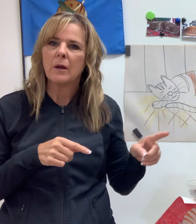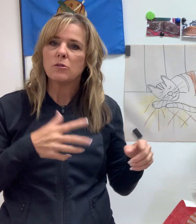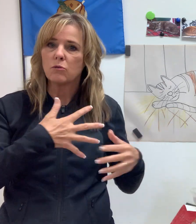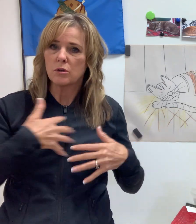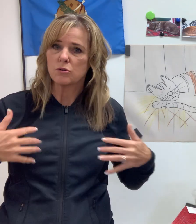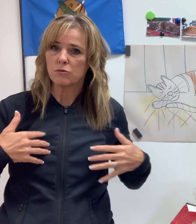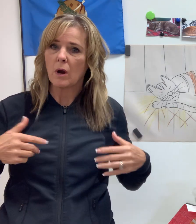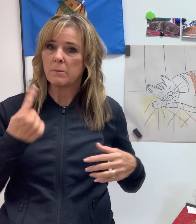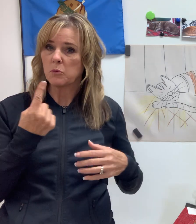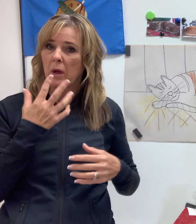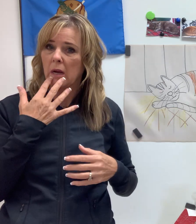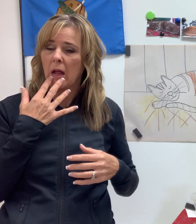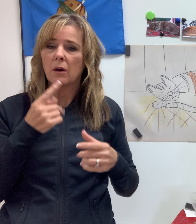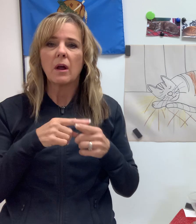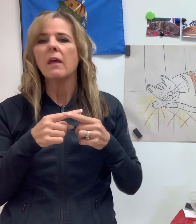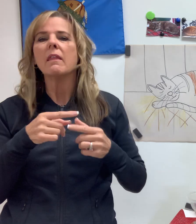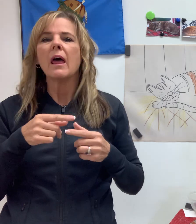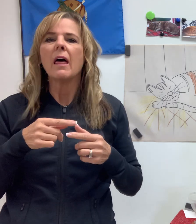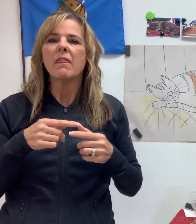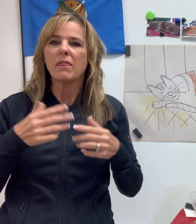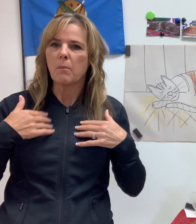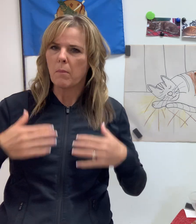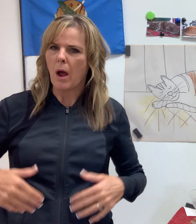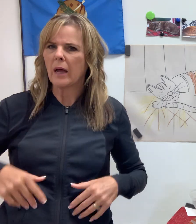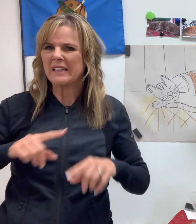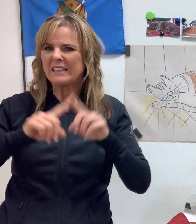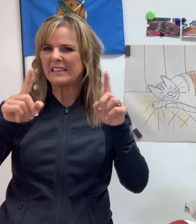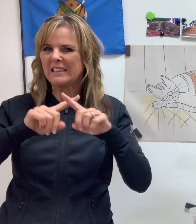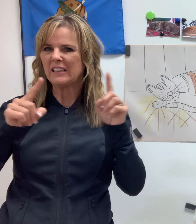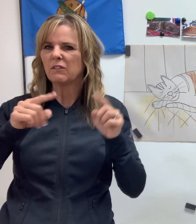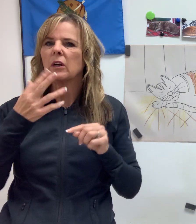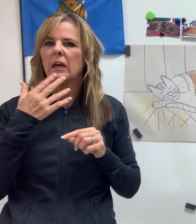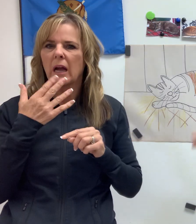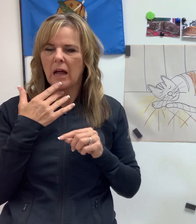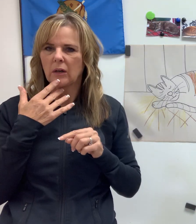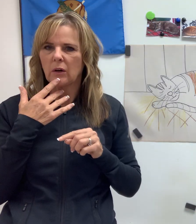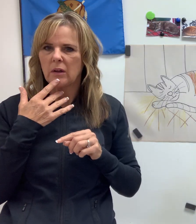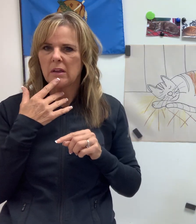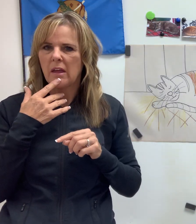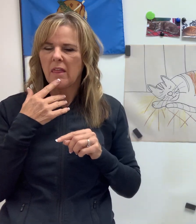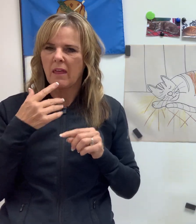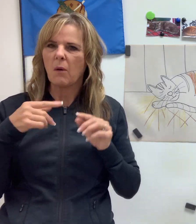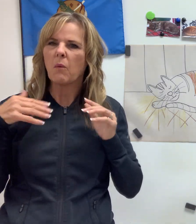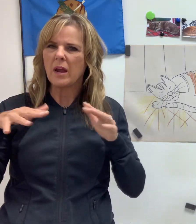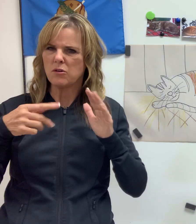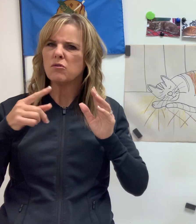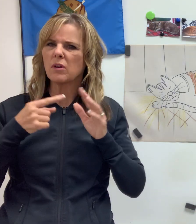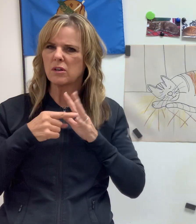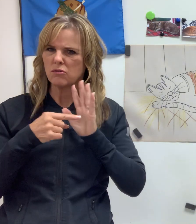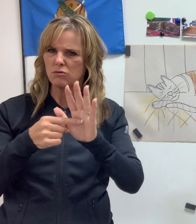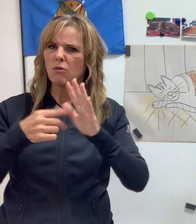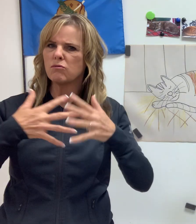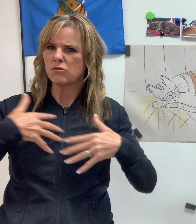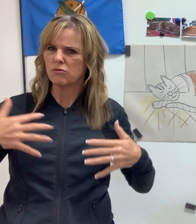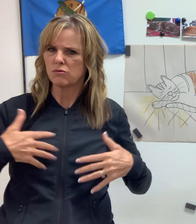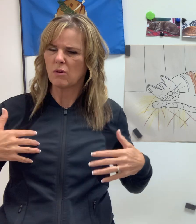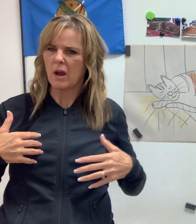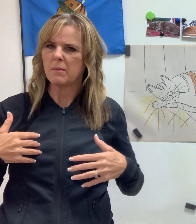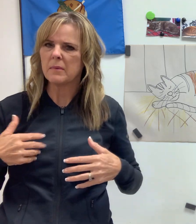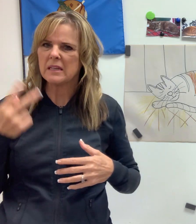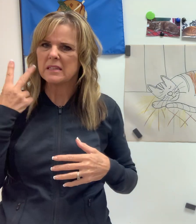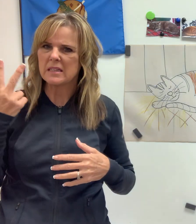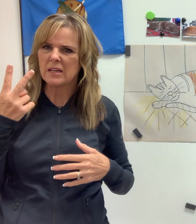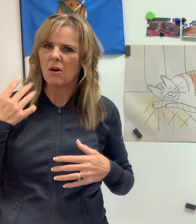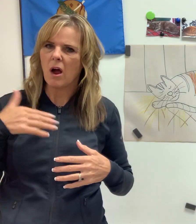stripes a color, then do the fur around the stripes a different color. That way it really stands out and we can see your awesome work. So